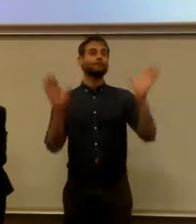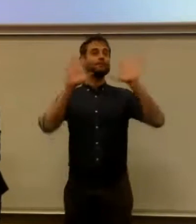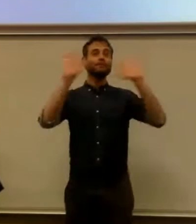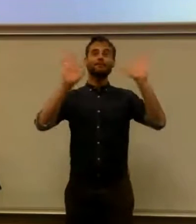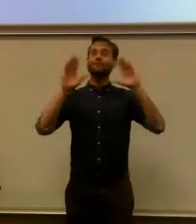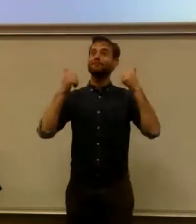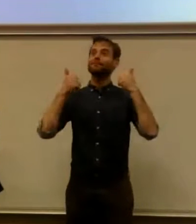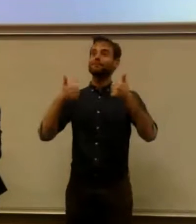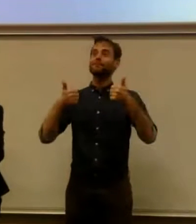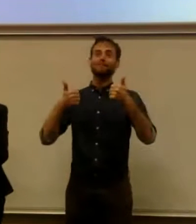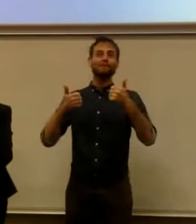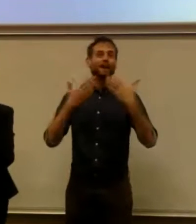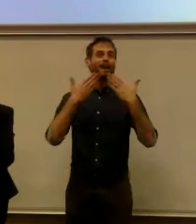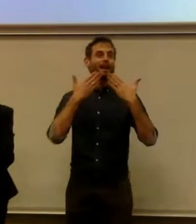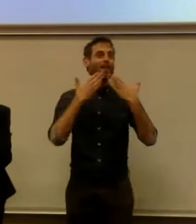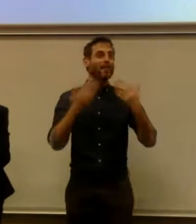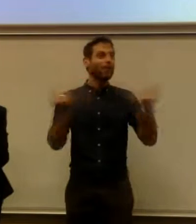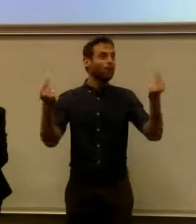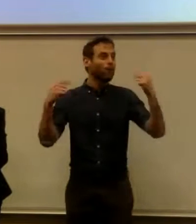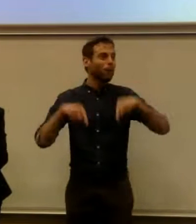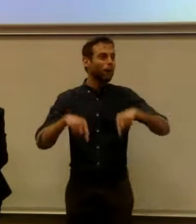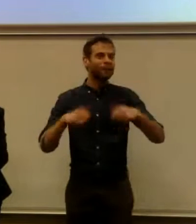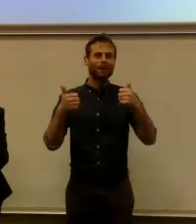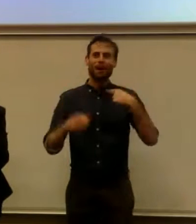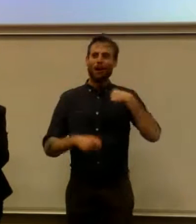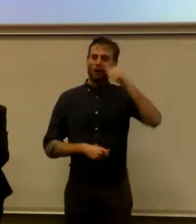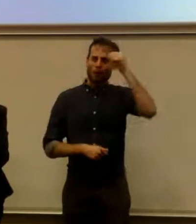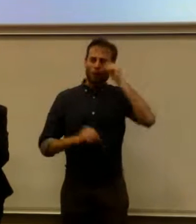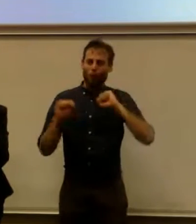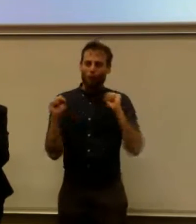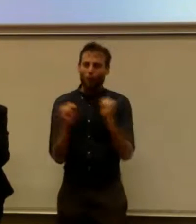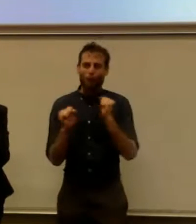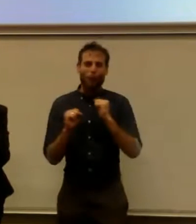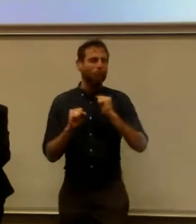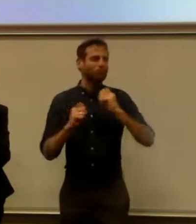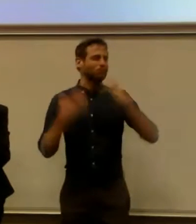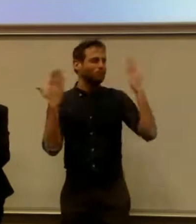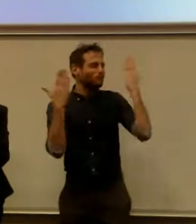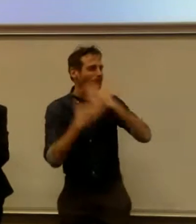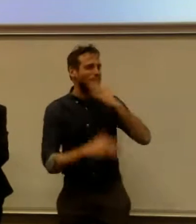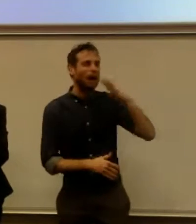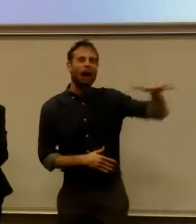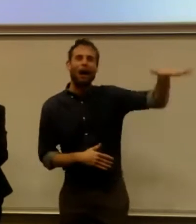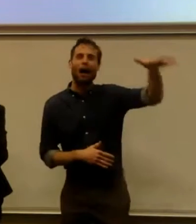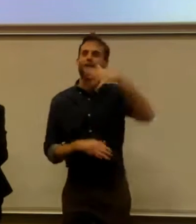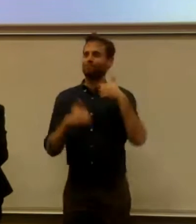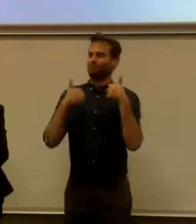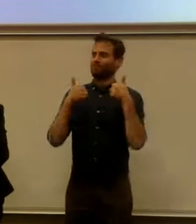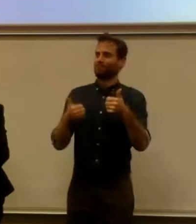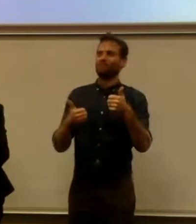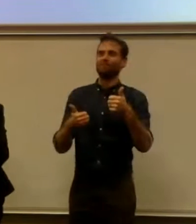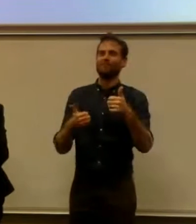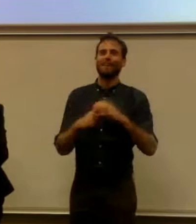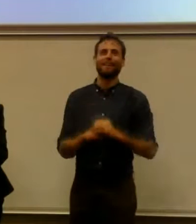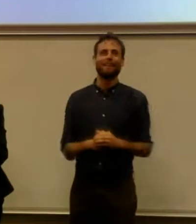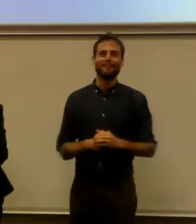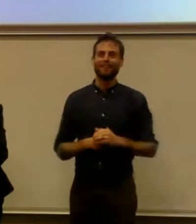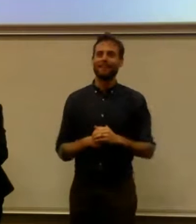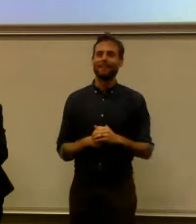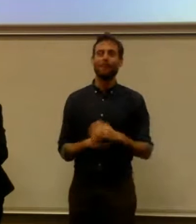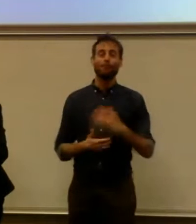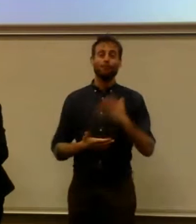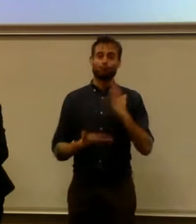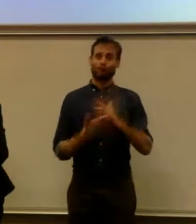Hello, everybody. Thank you for coming on this cold, dark night. And we're very pleased to have